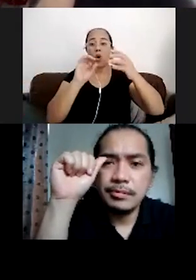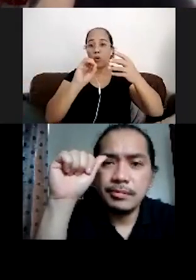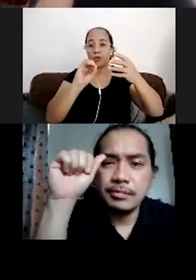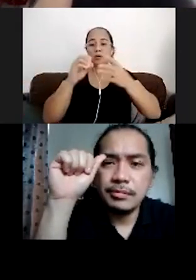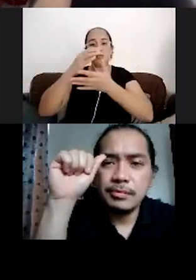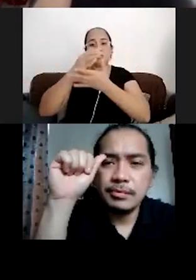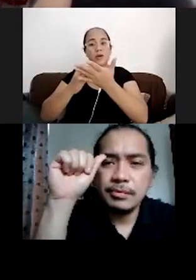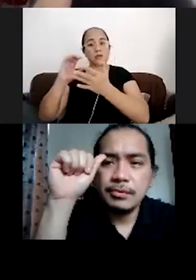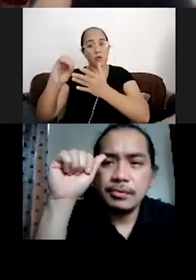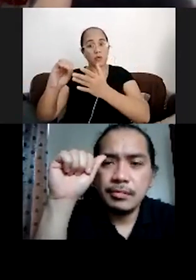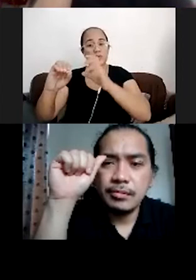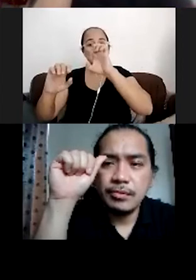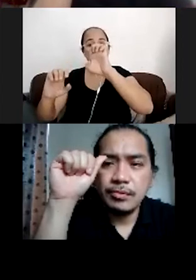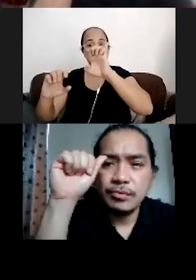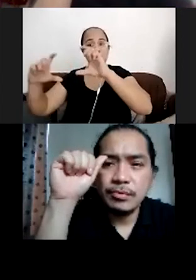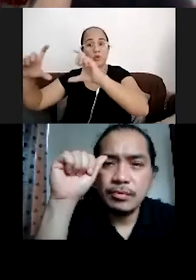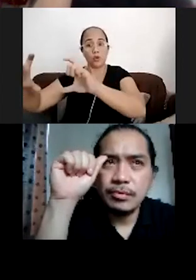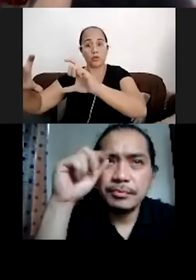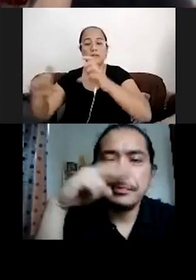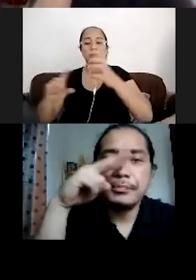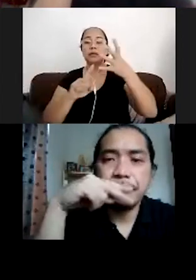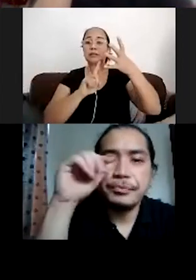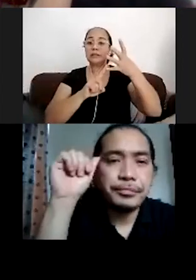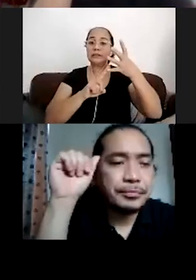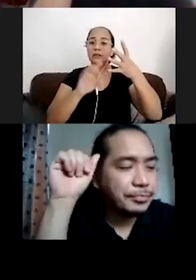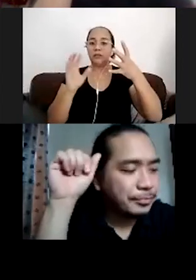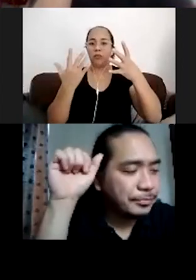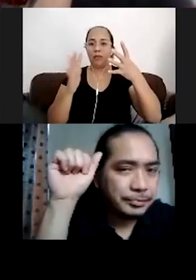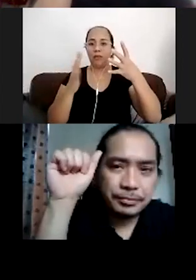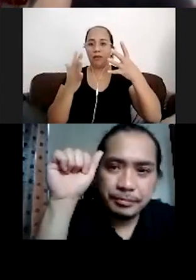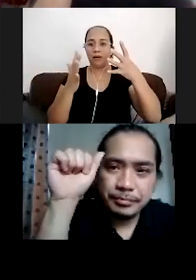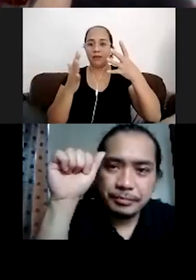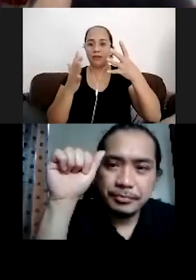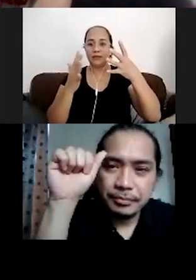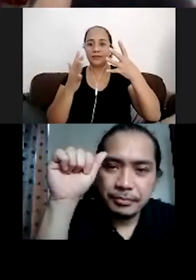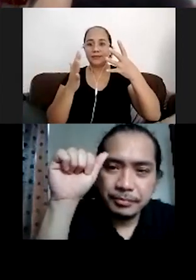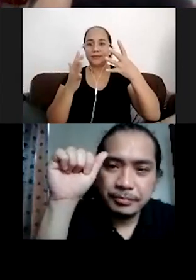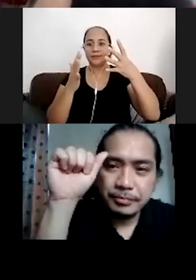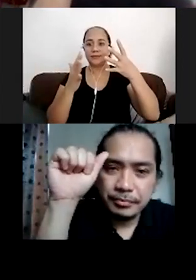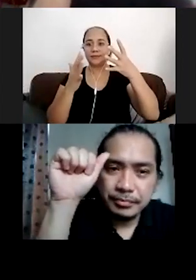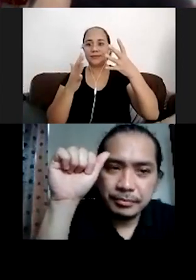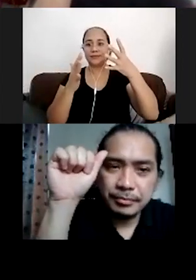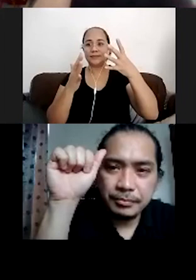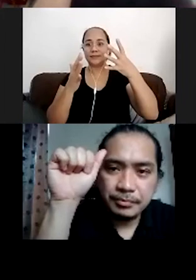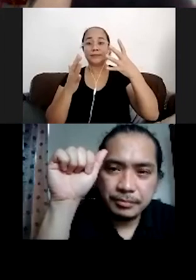in the embedded clause, none of the above. Peeps is saying A.